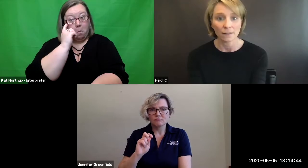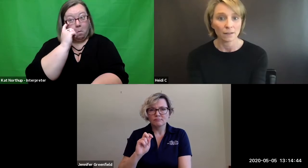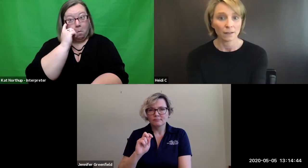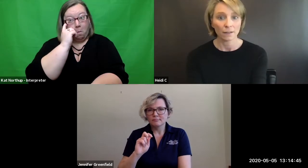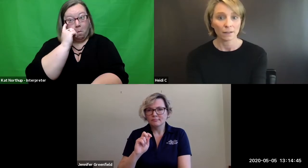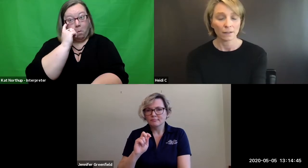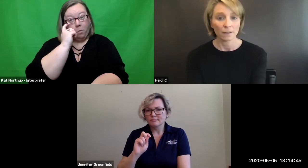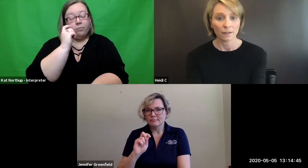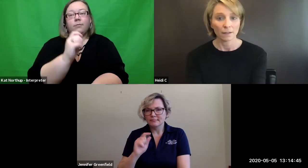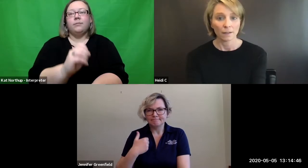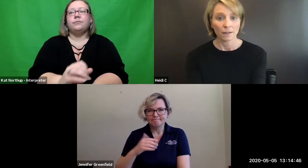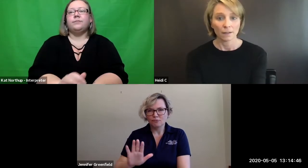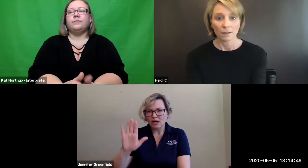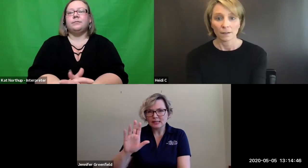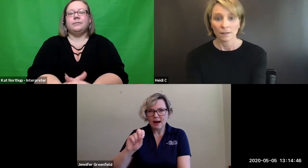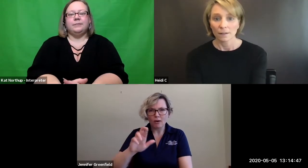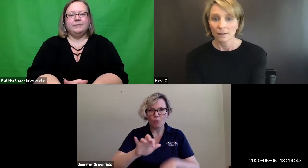thoughts?